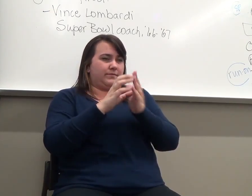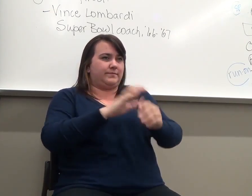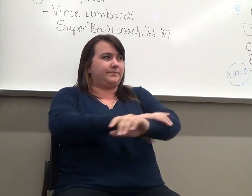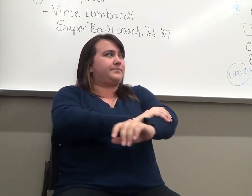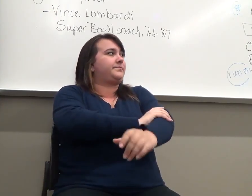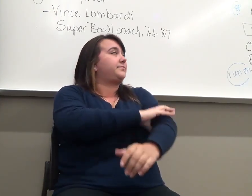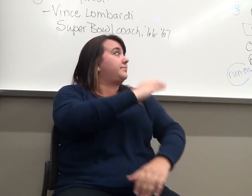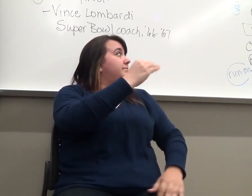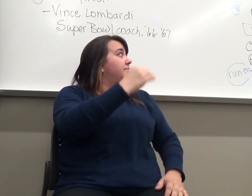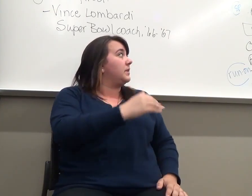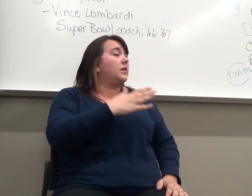to